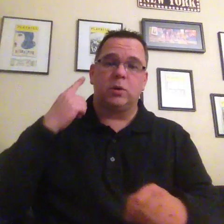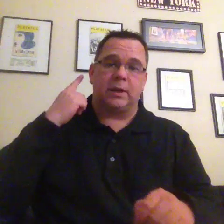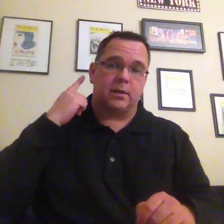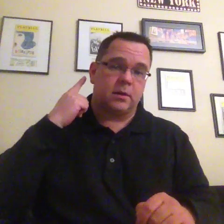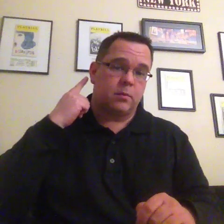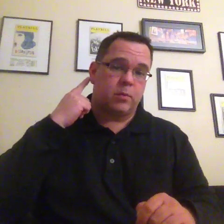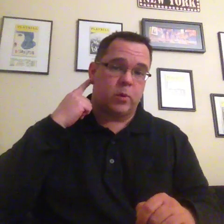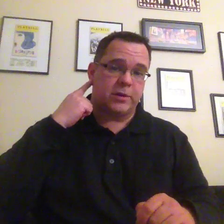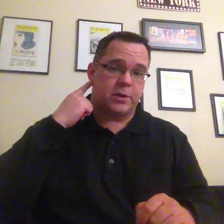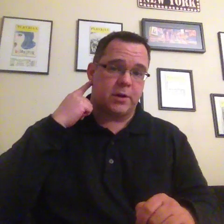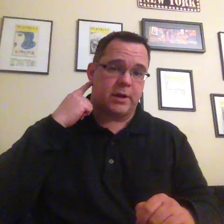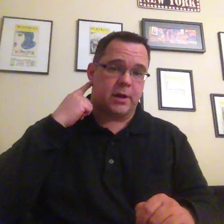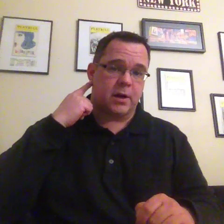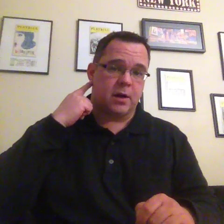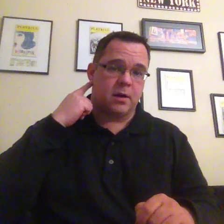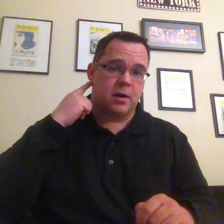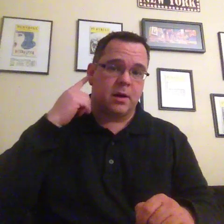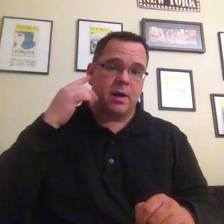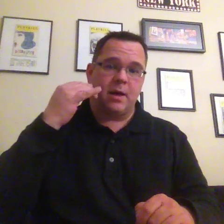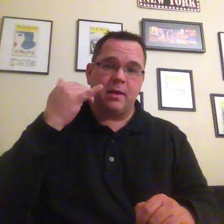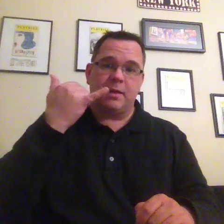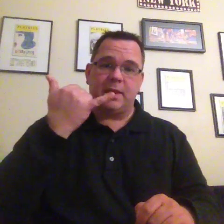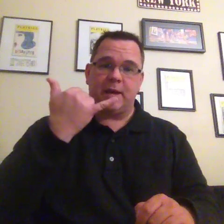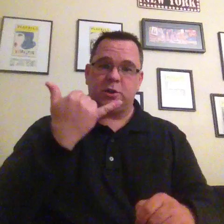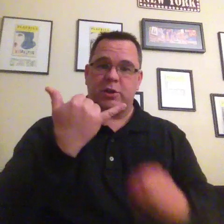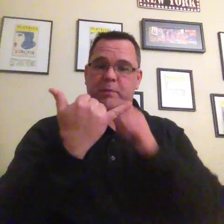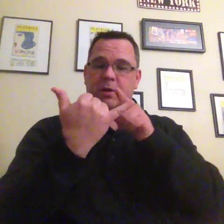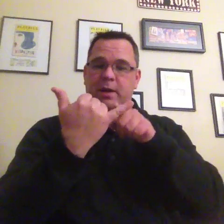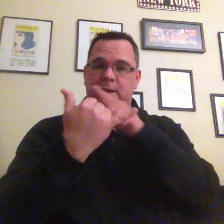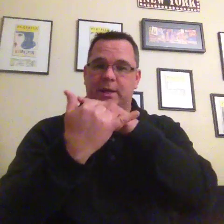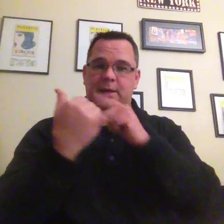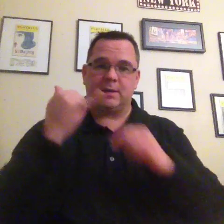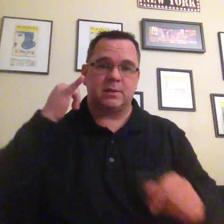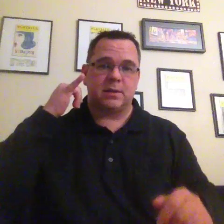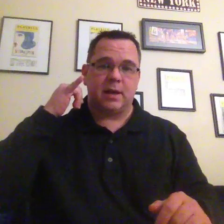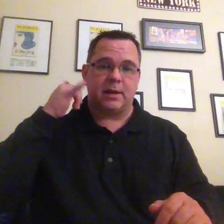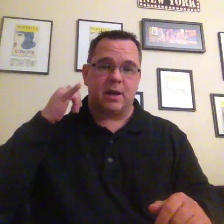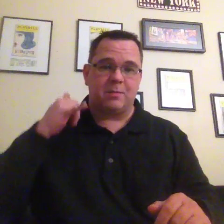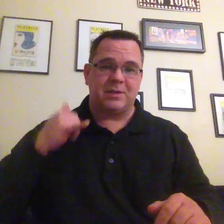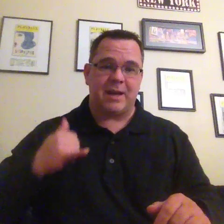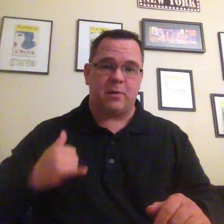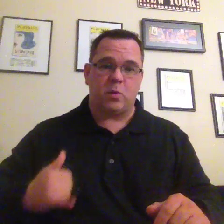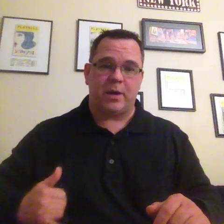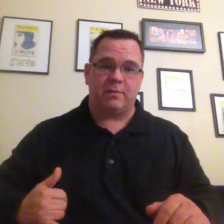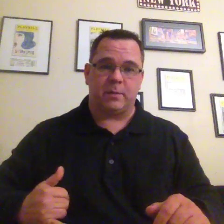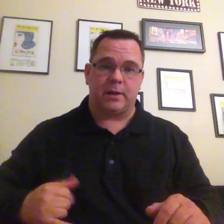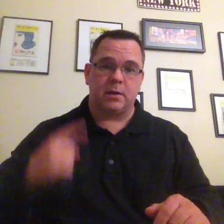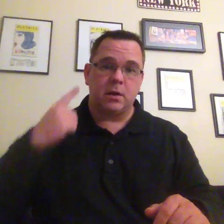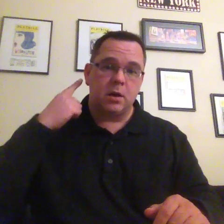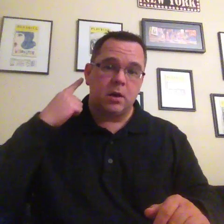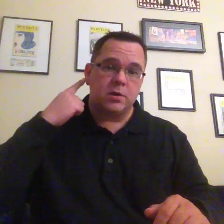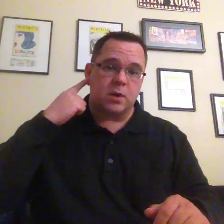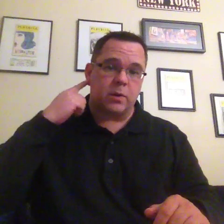Golden. Point to your ear, then shape your hand like this and come down away from it. So